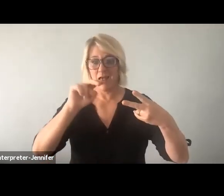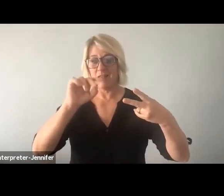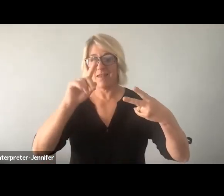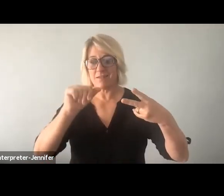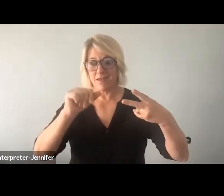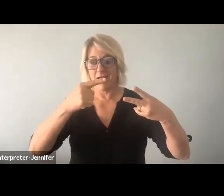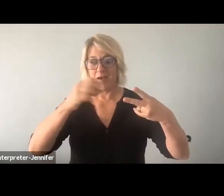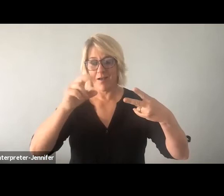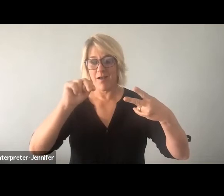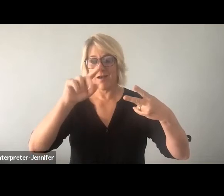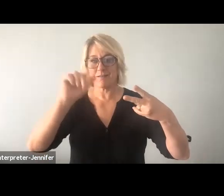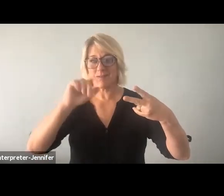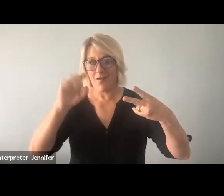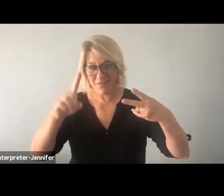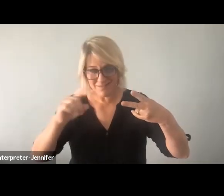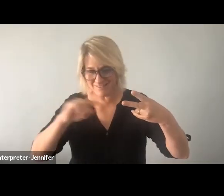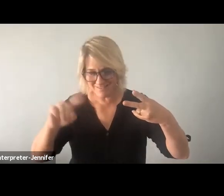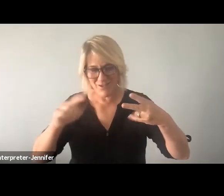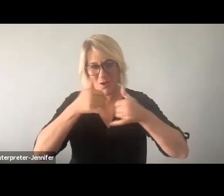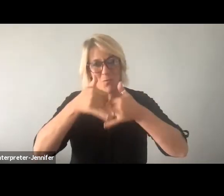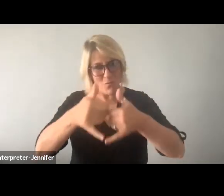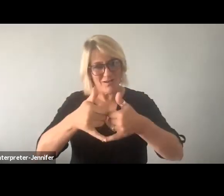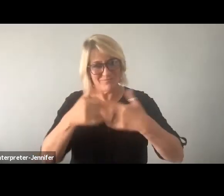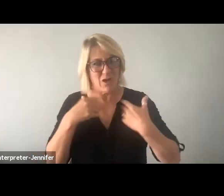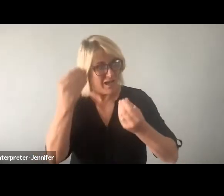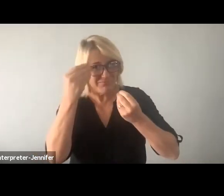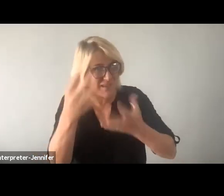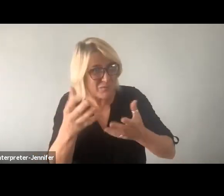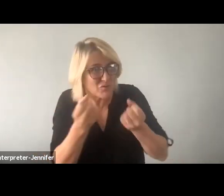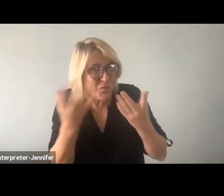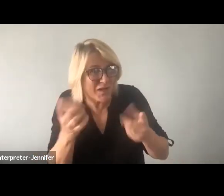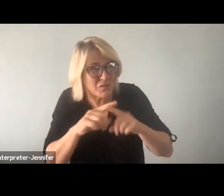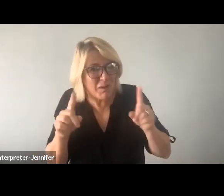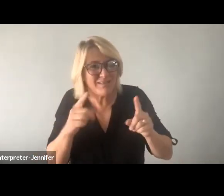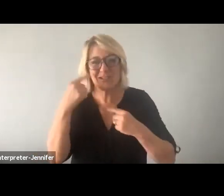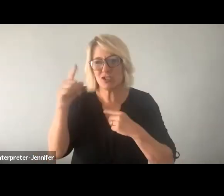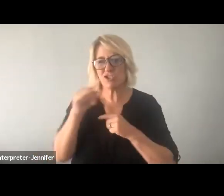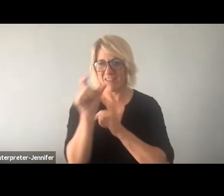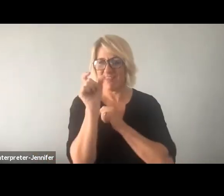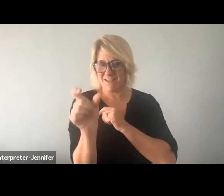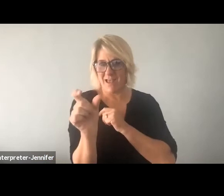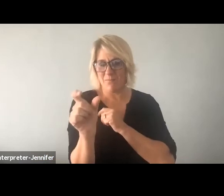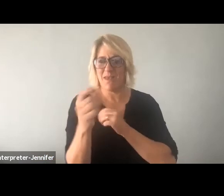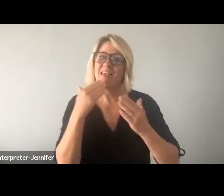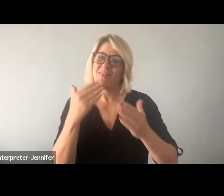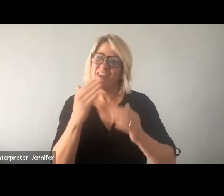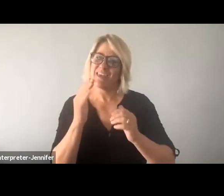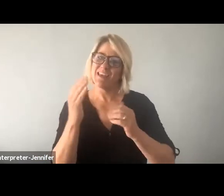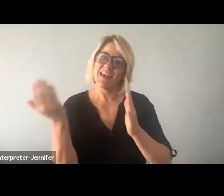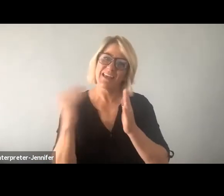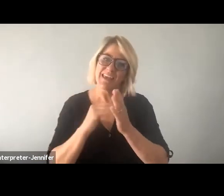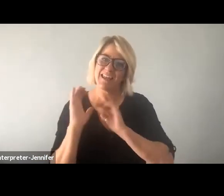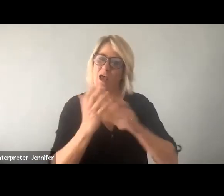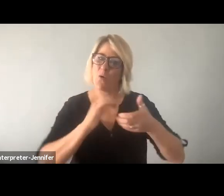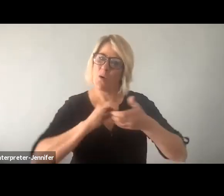the tab. Then we also have our t-shirts for sale. We really want to thank again our